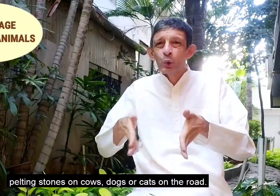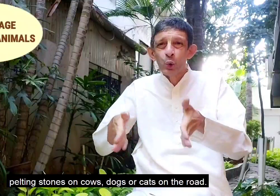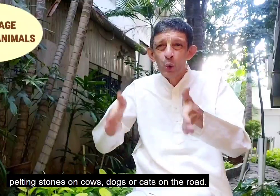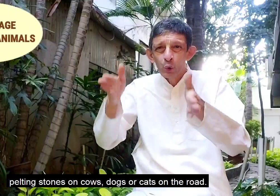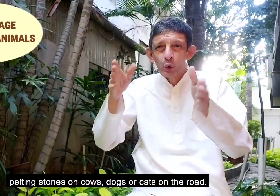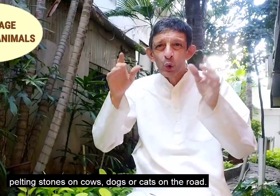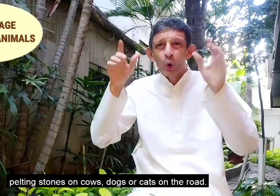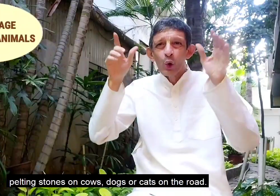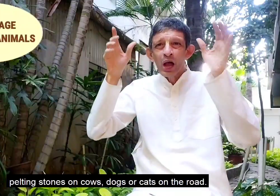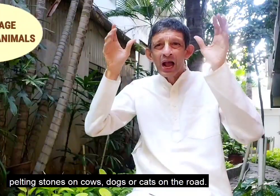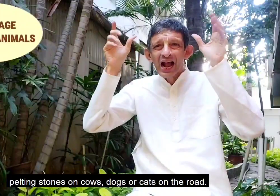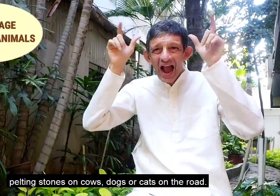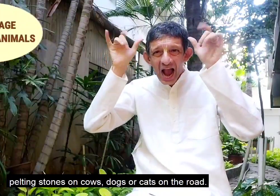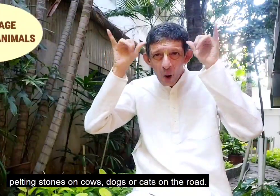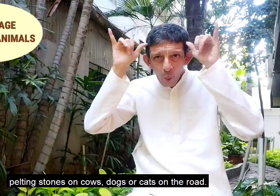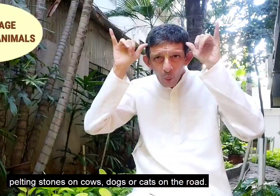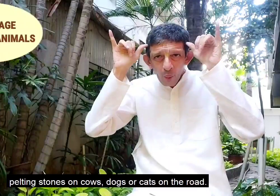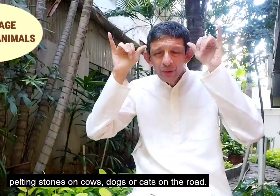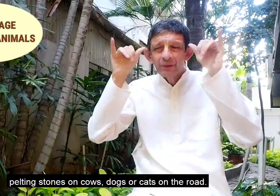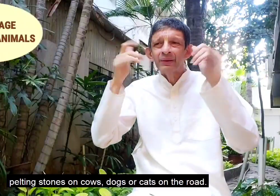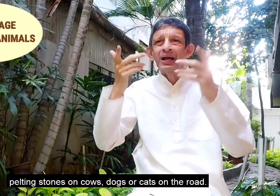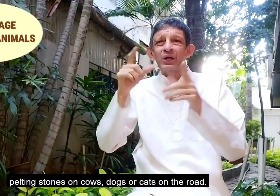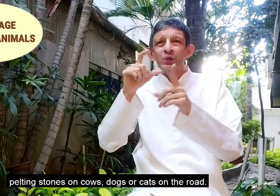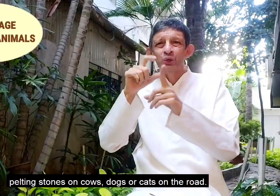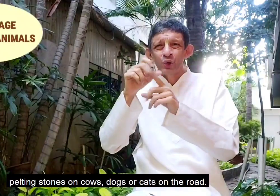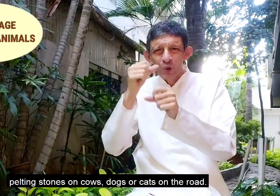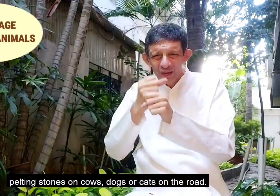Pelting stones on cows, dogs or cats on the road.